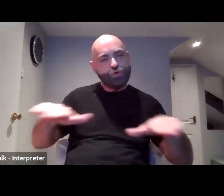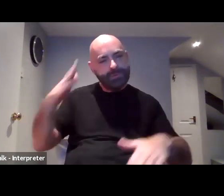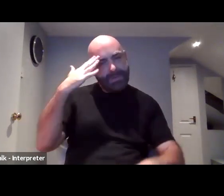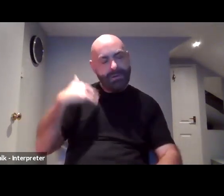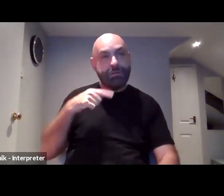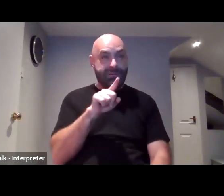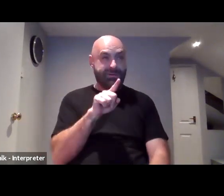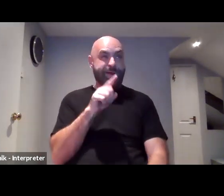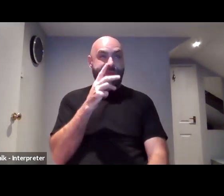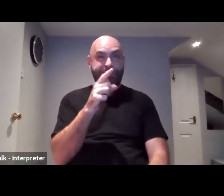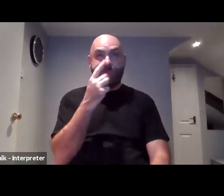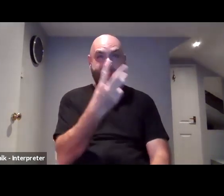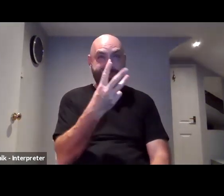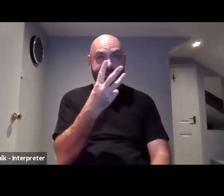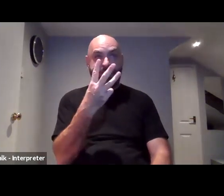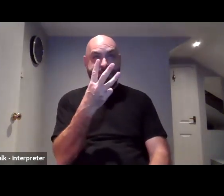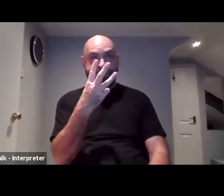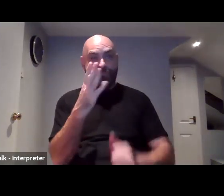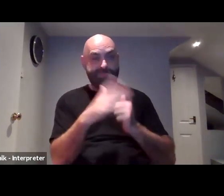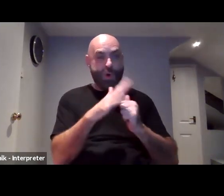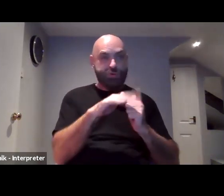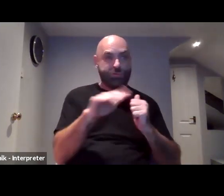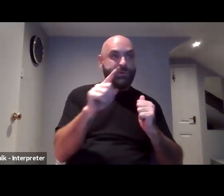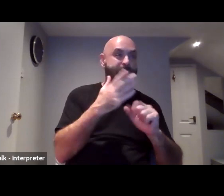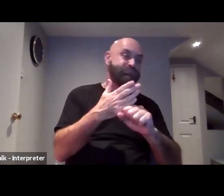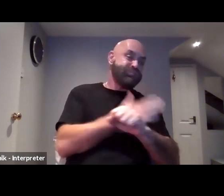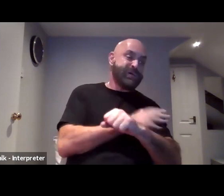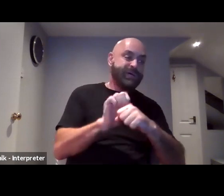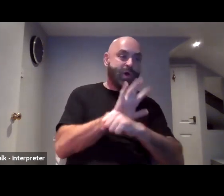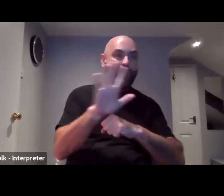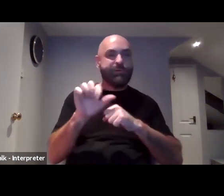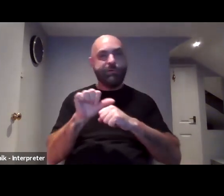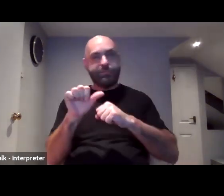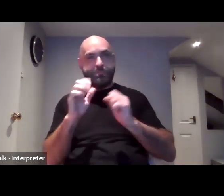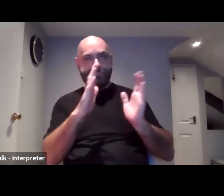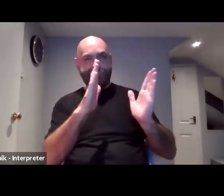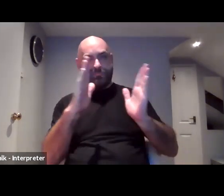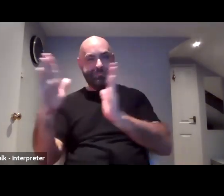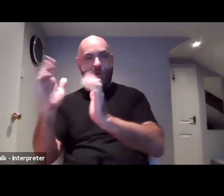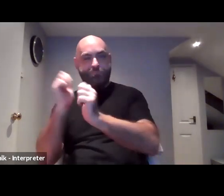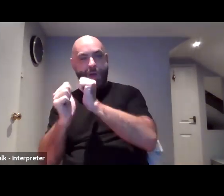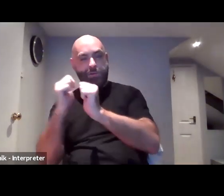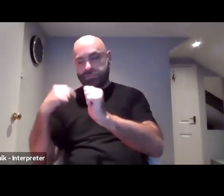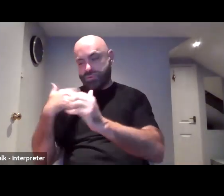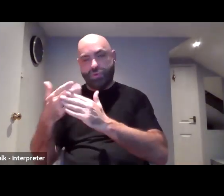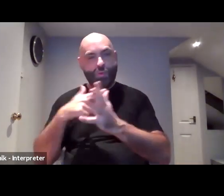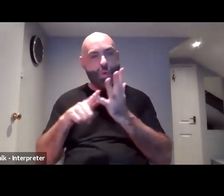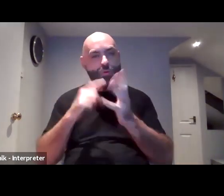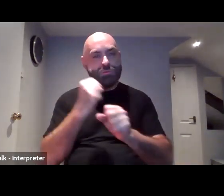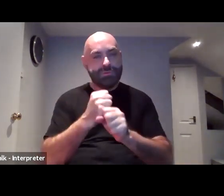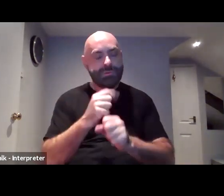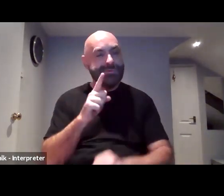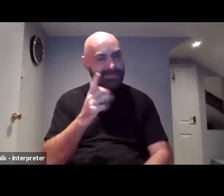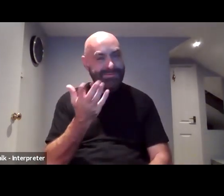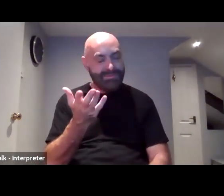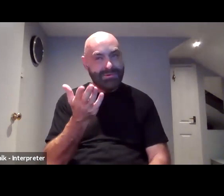is 3 or more children, food insecurity pre-COVID-19, and then March to August,